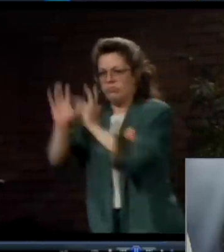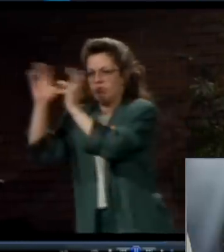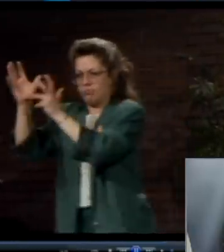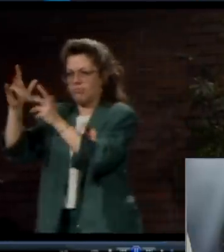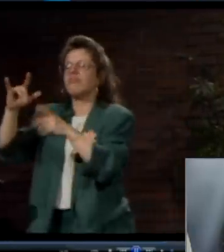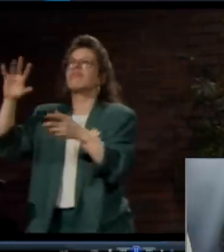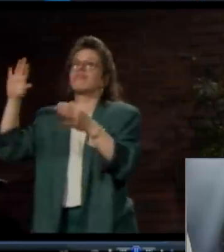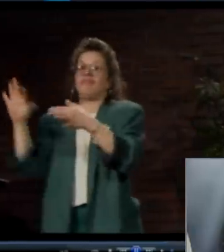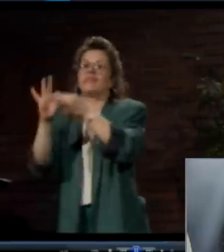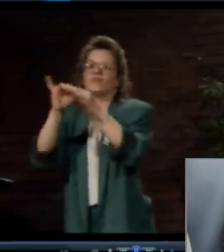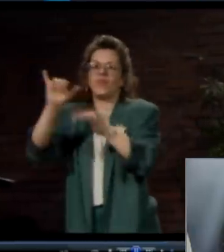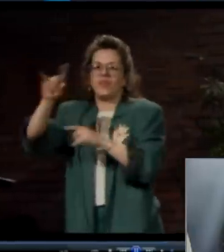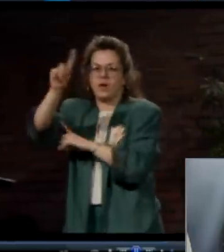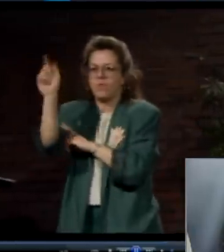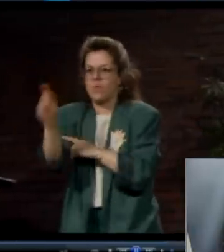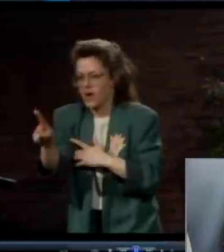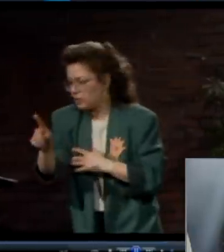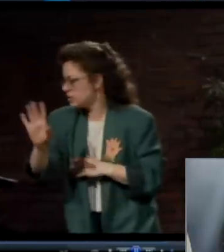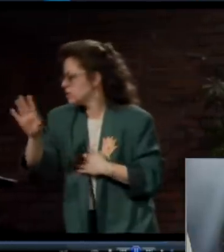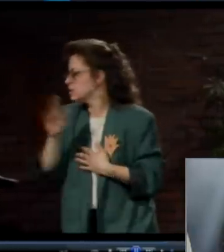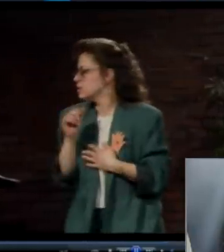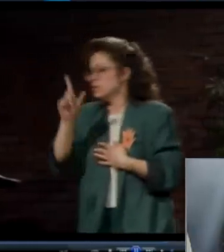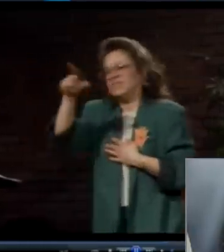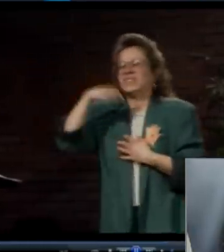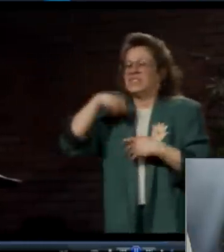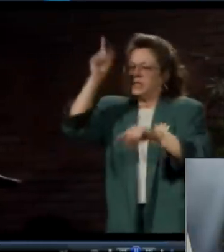We talked about the different groups.